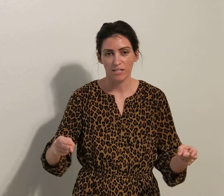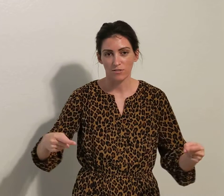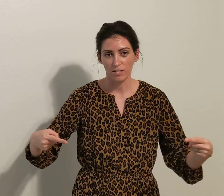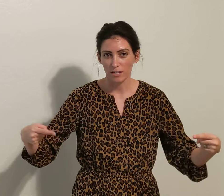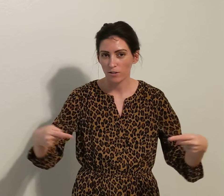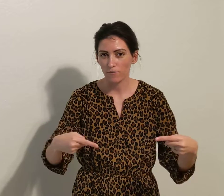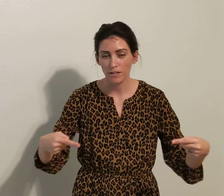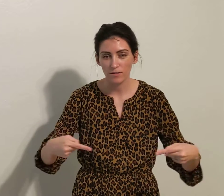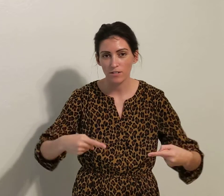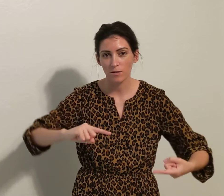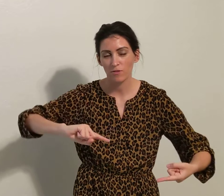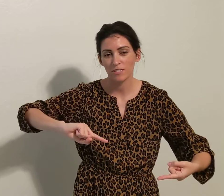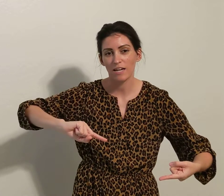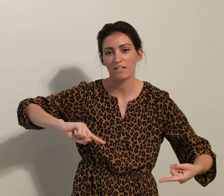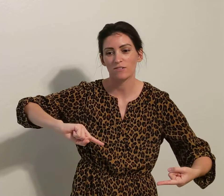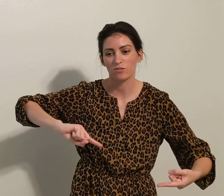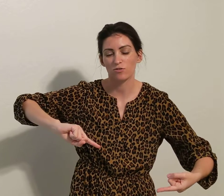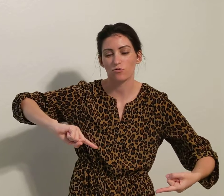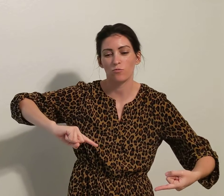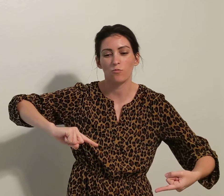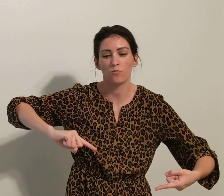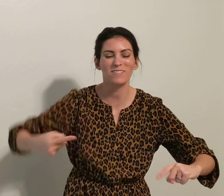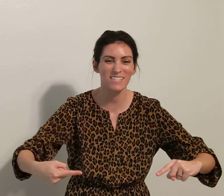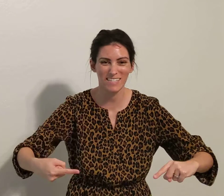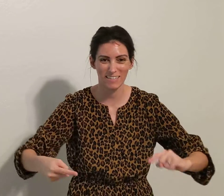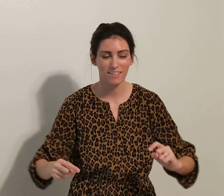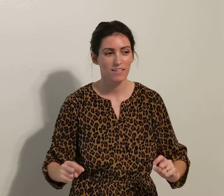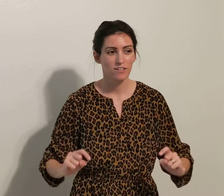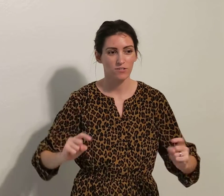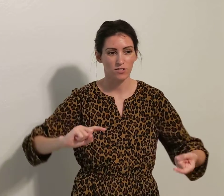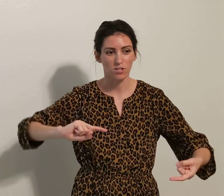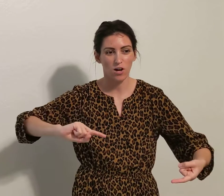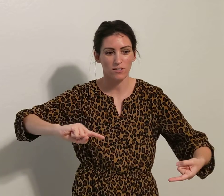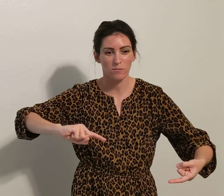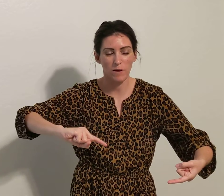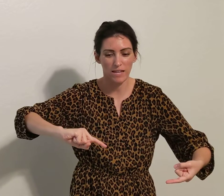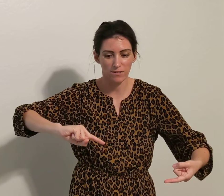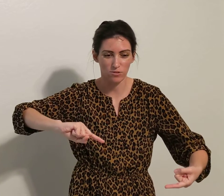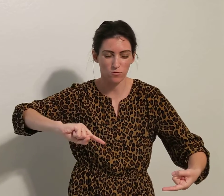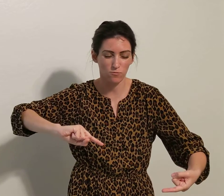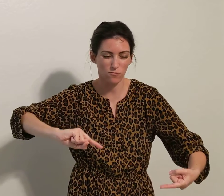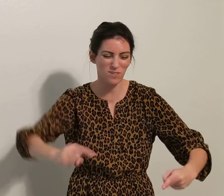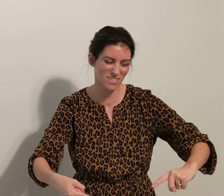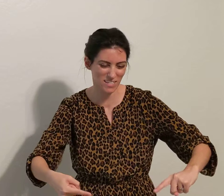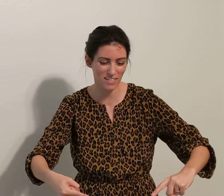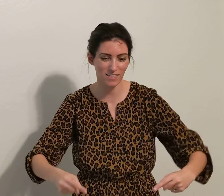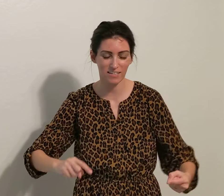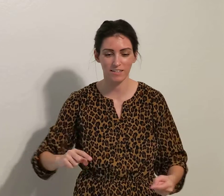you're sticking your fingers into someone's side and you're twisting, you're just causing pain, you're twisting it in. It's